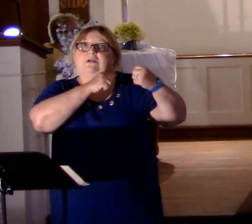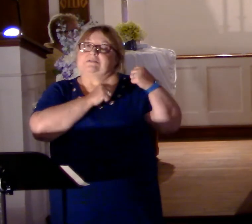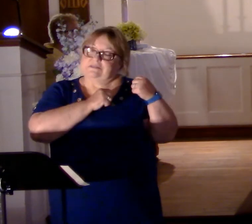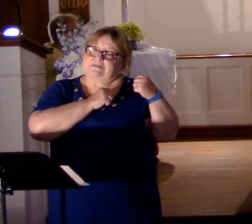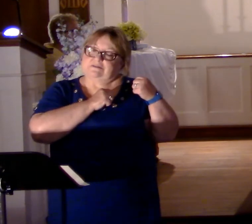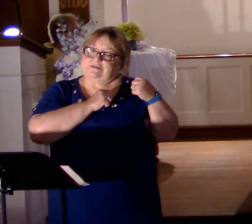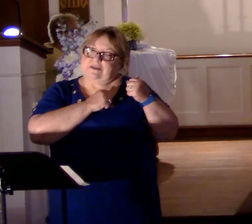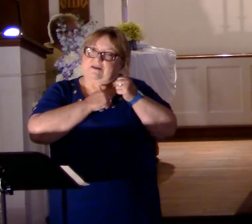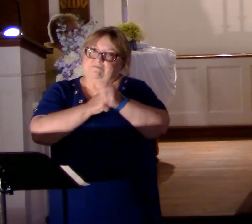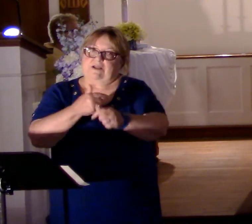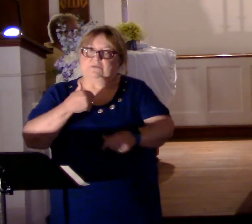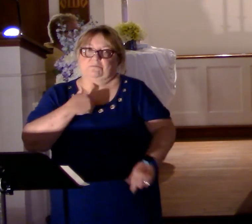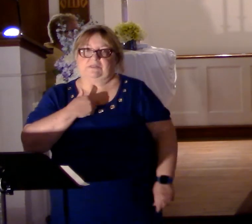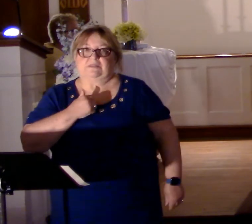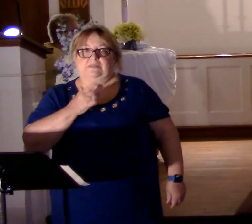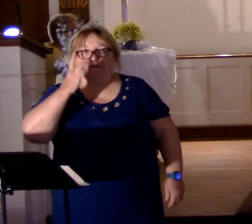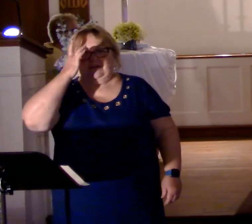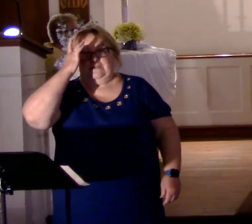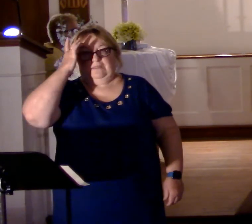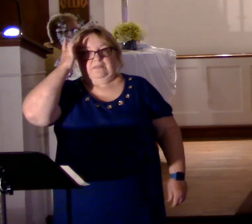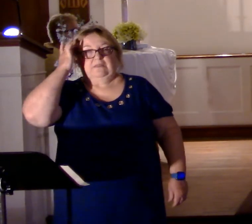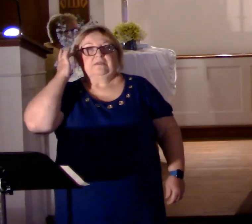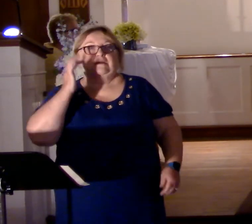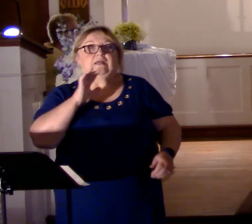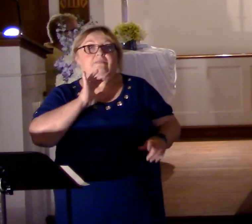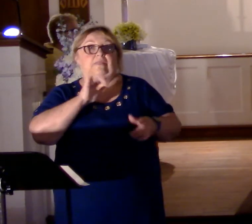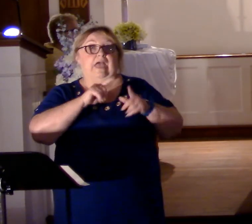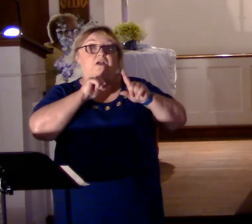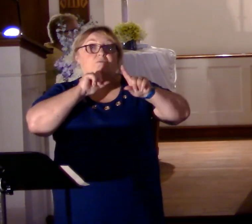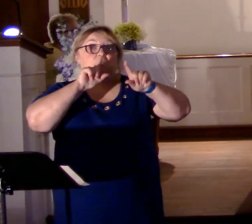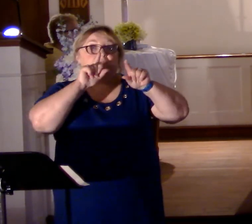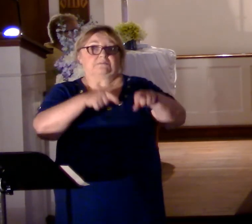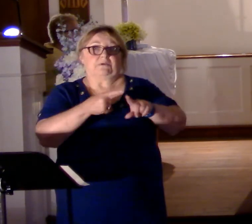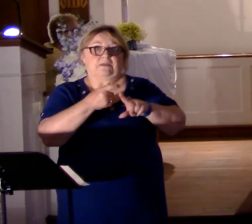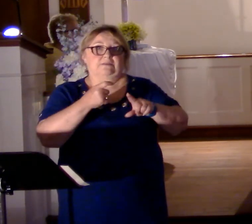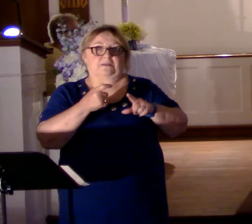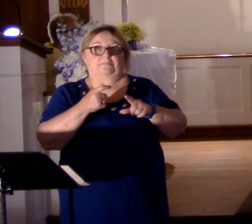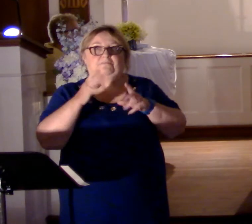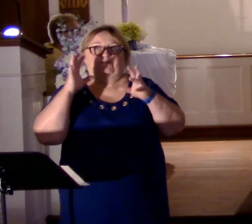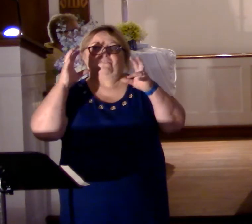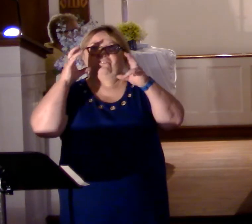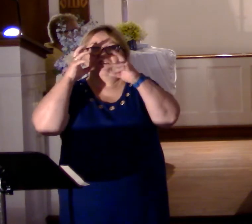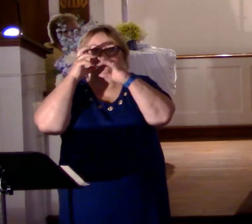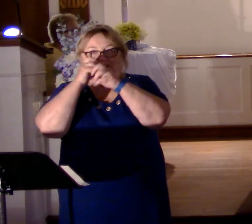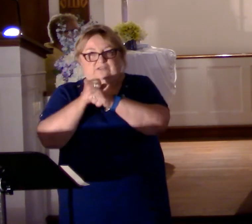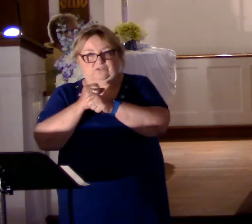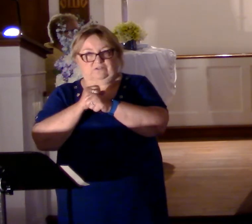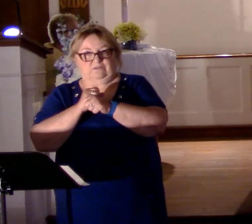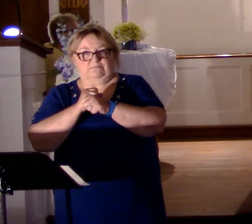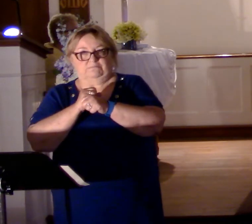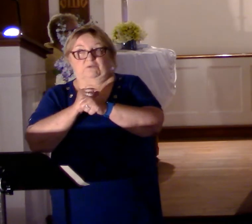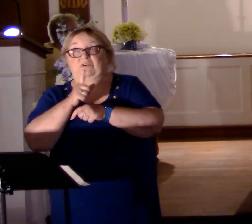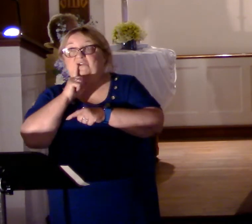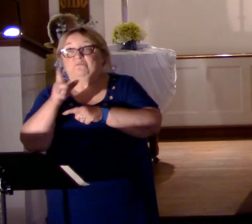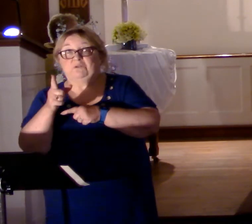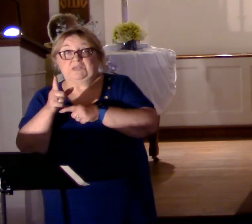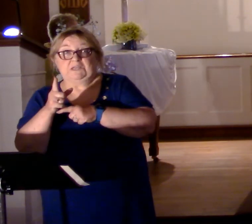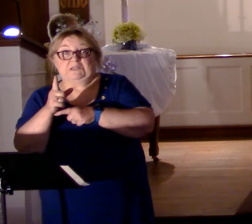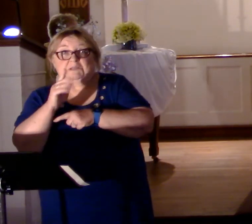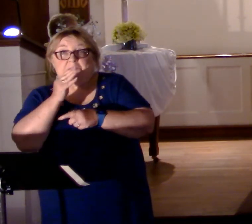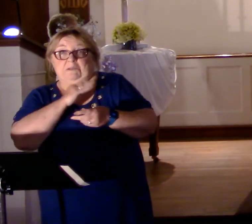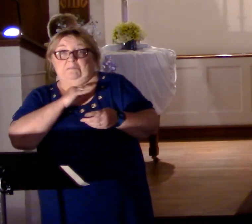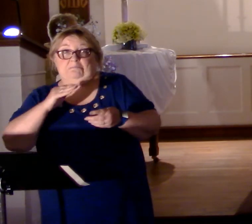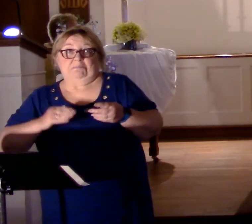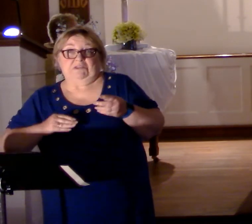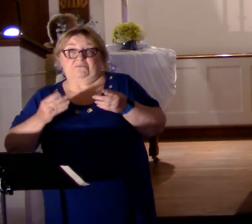and follow me. Just a response from fascination. But when the real ministry happens,